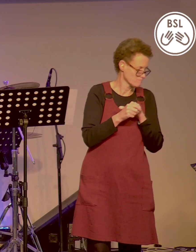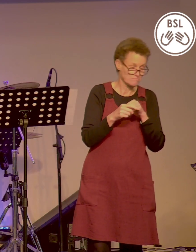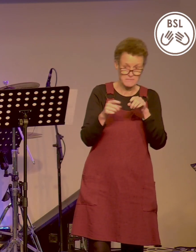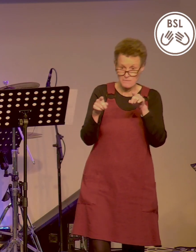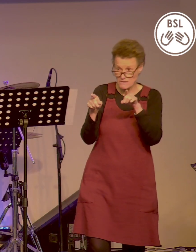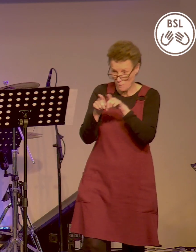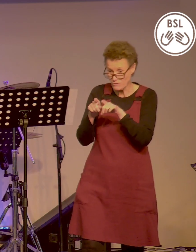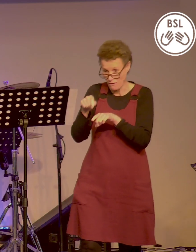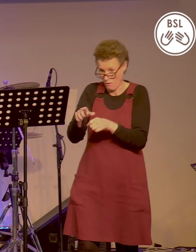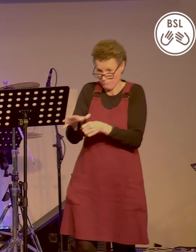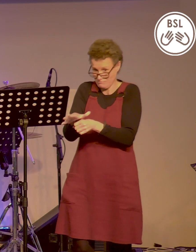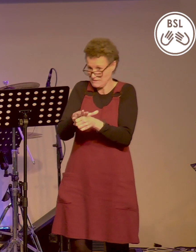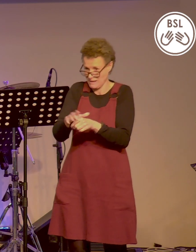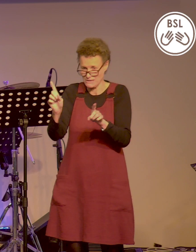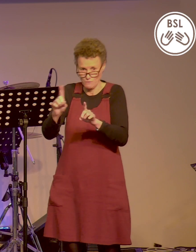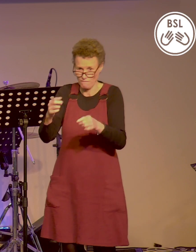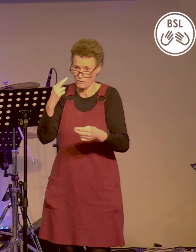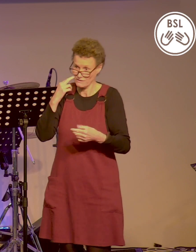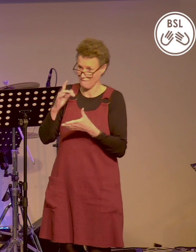themselves.